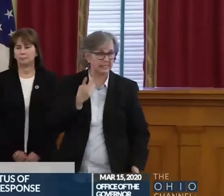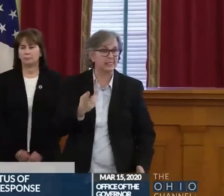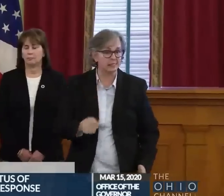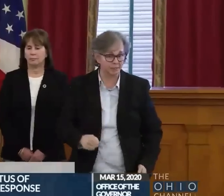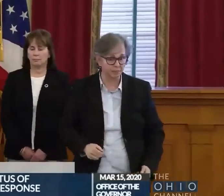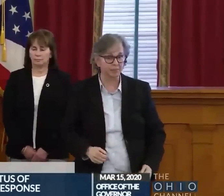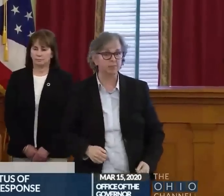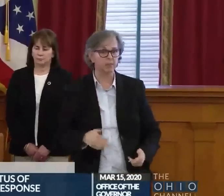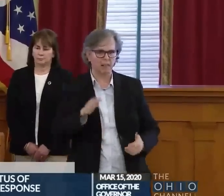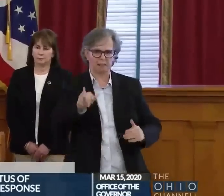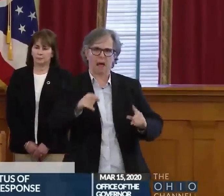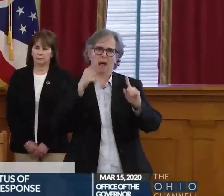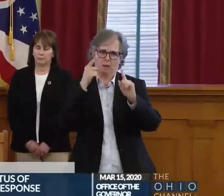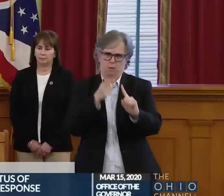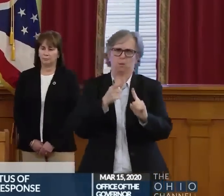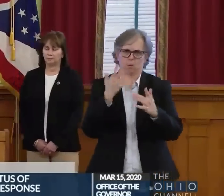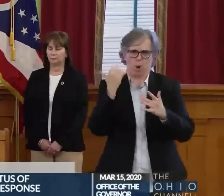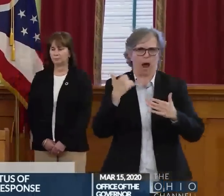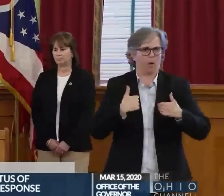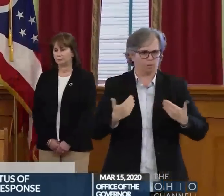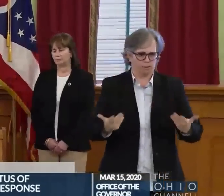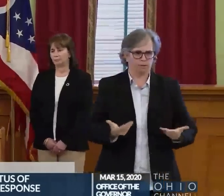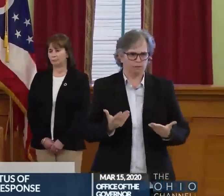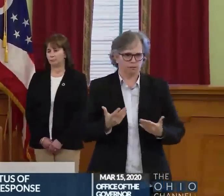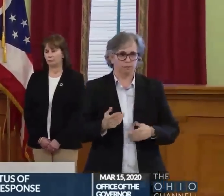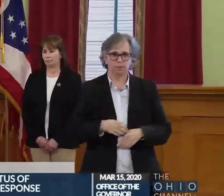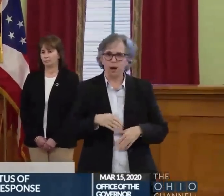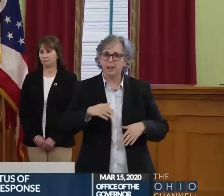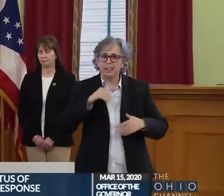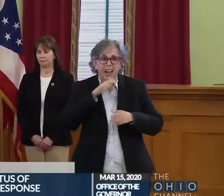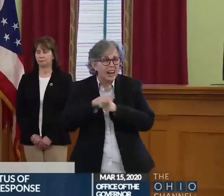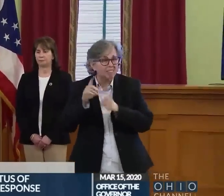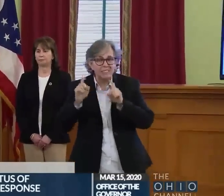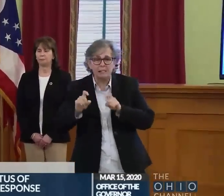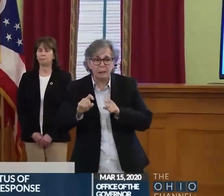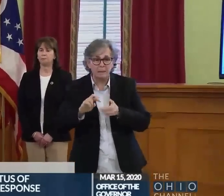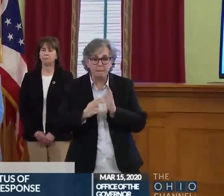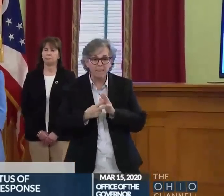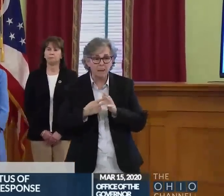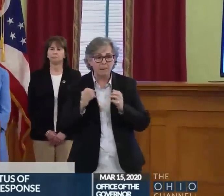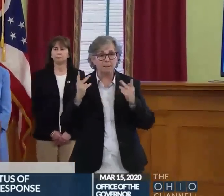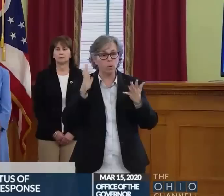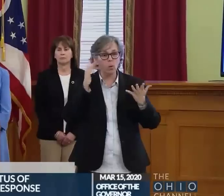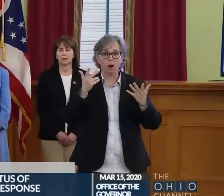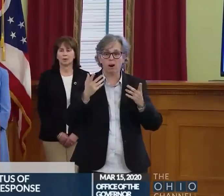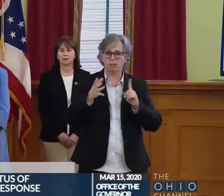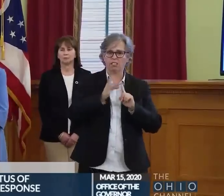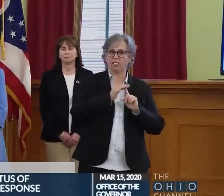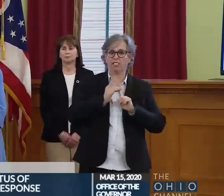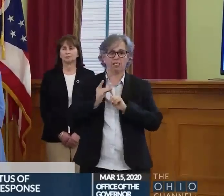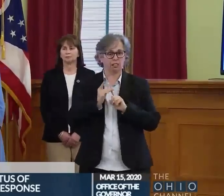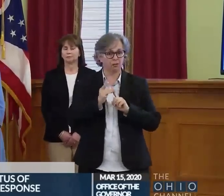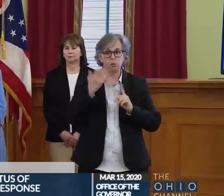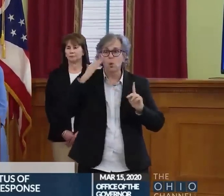the confirmations are behind. And so we have consulted every expert